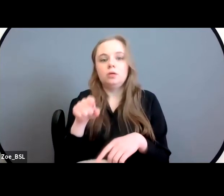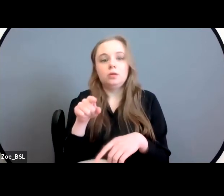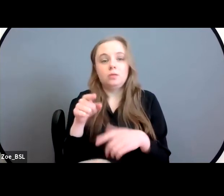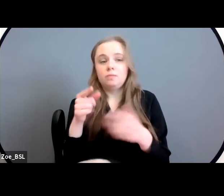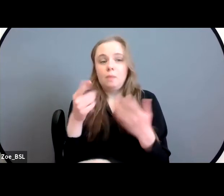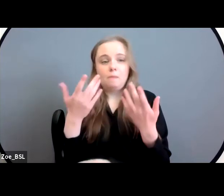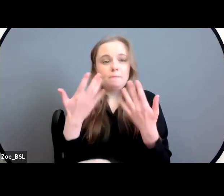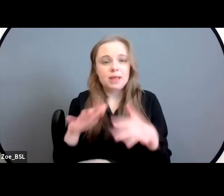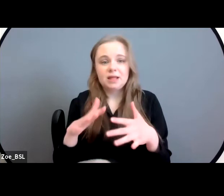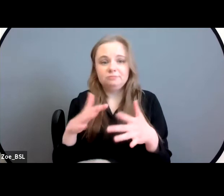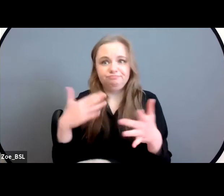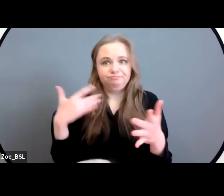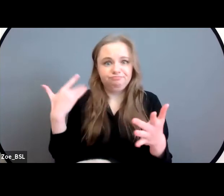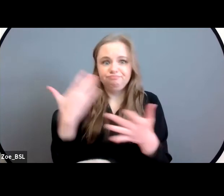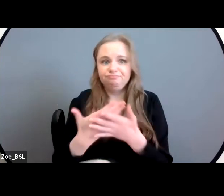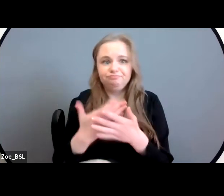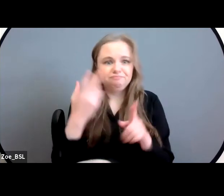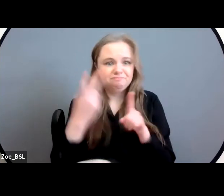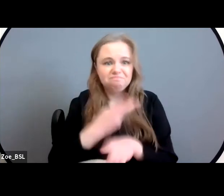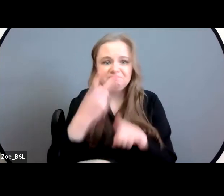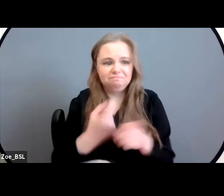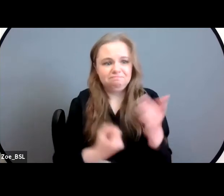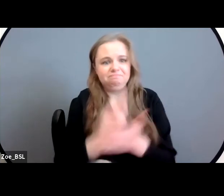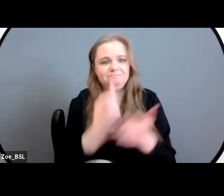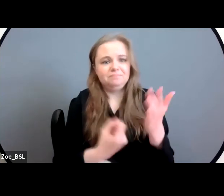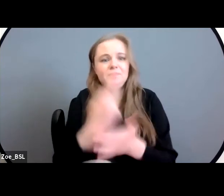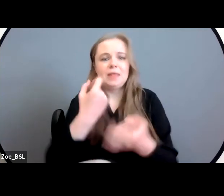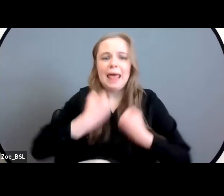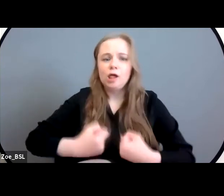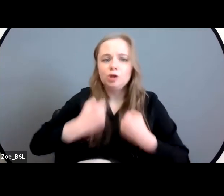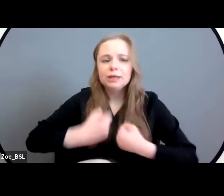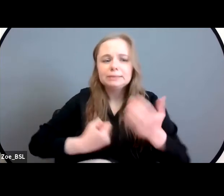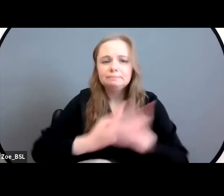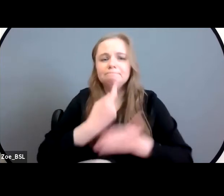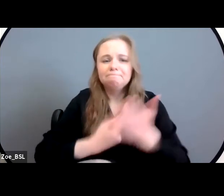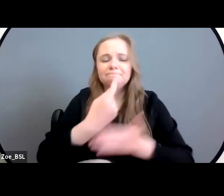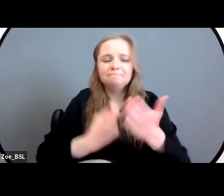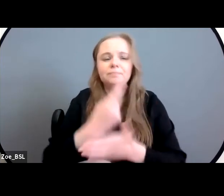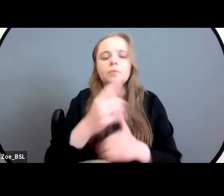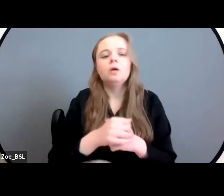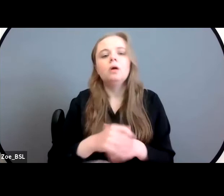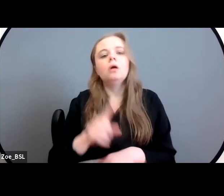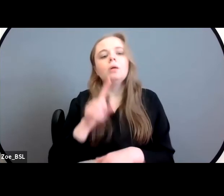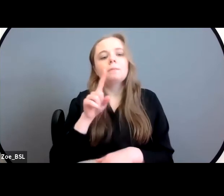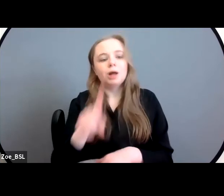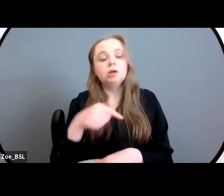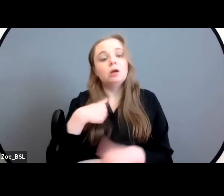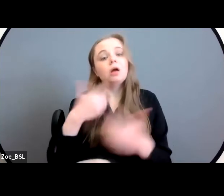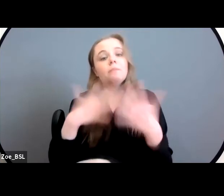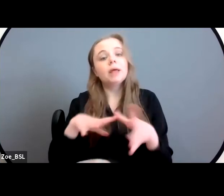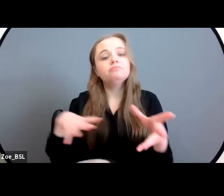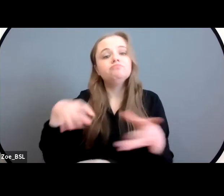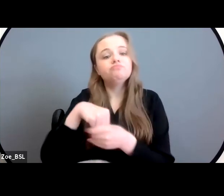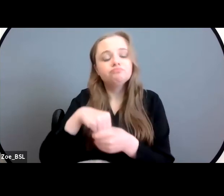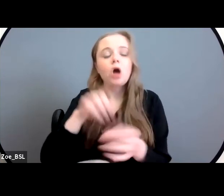had sort of repeated episodes of illness. But I ended up doing my undergraduate degree